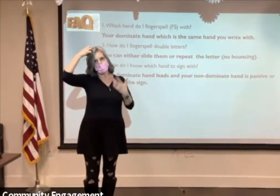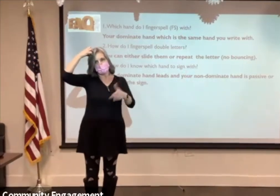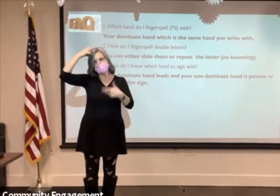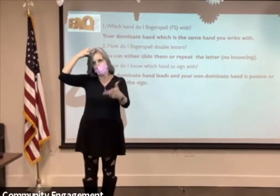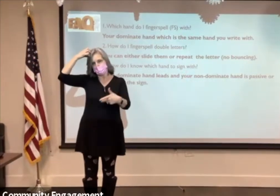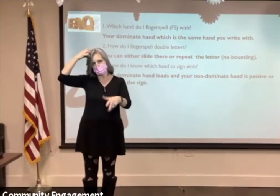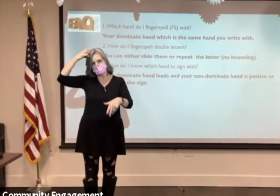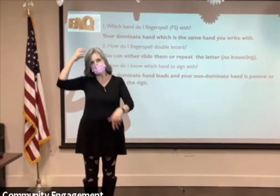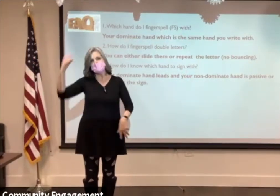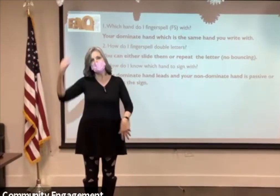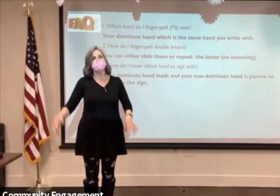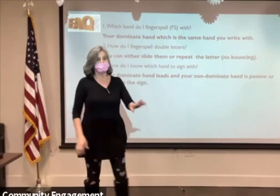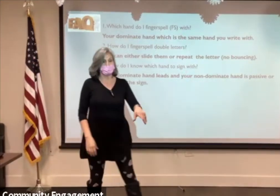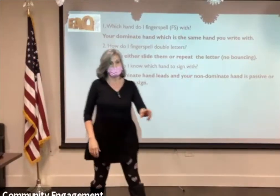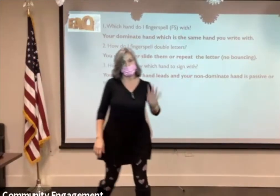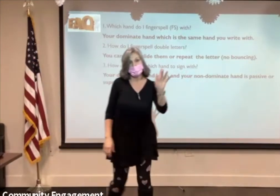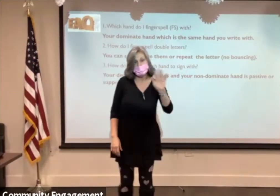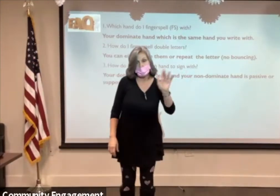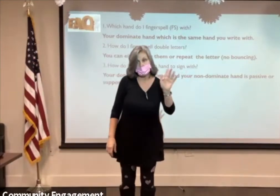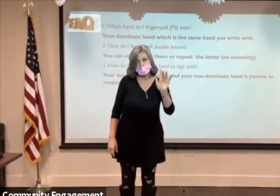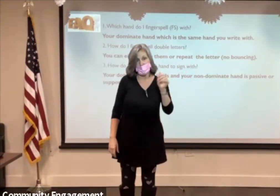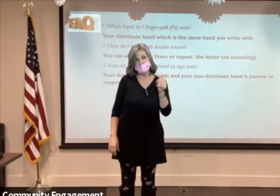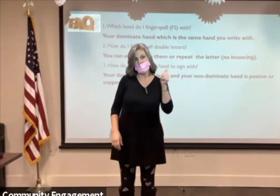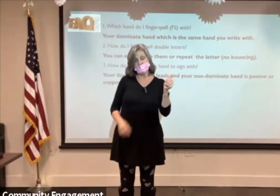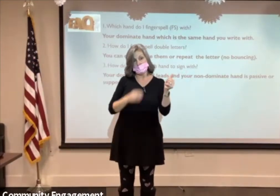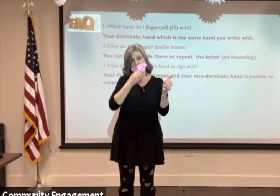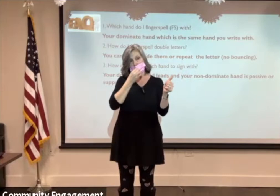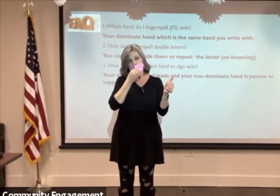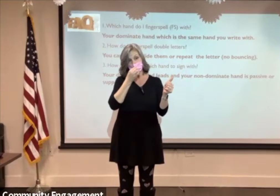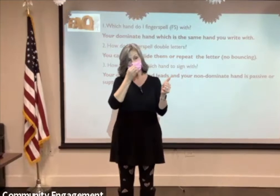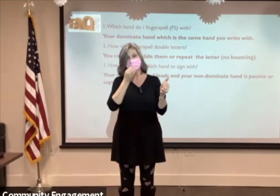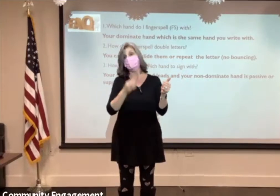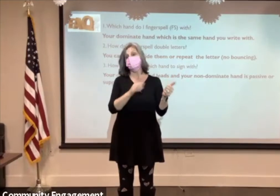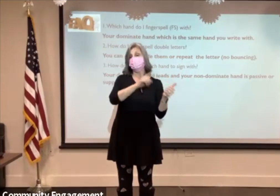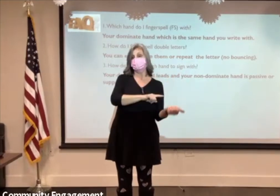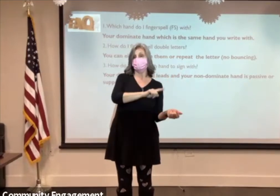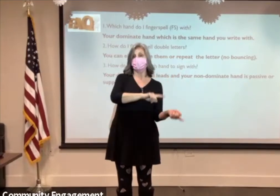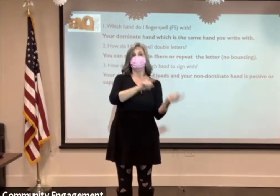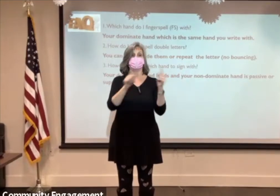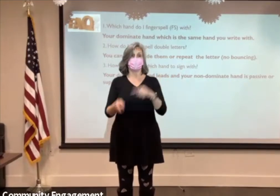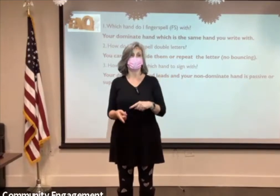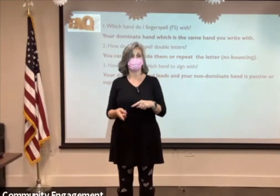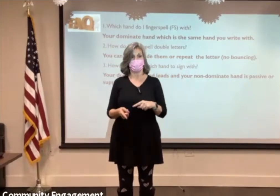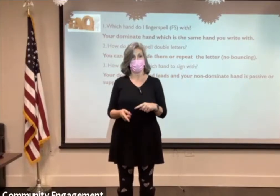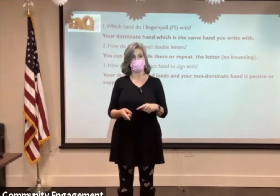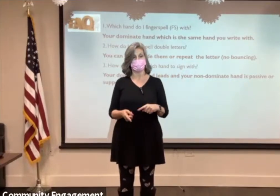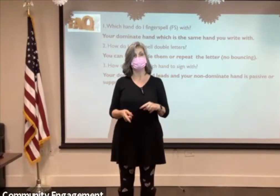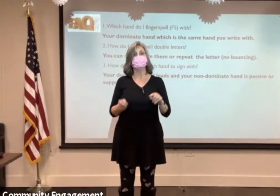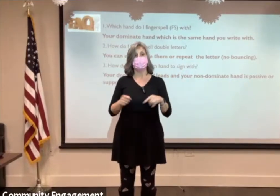get into habits. So if you start fingerspelling with the non-dominant hand, it's going to be difficult to change that habit. And